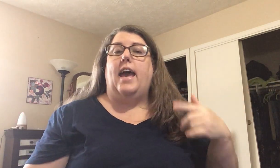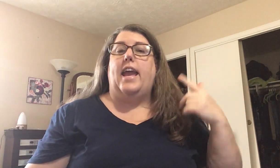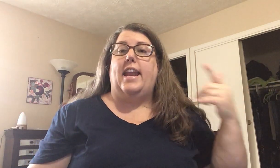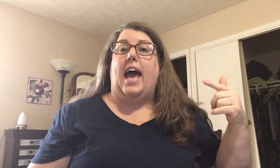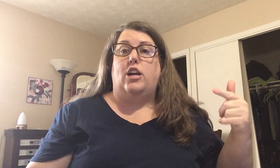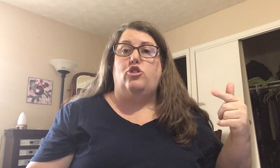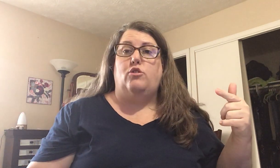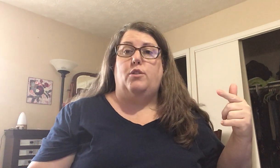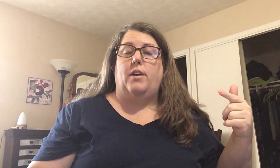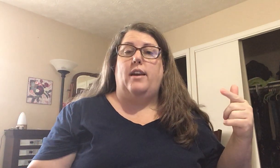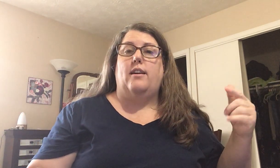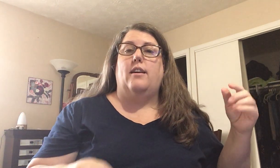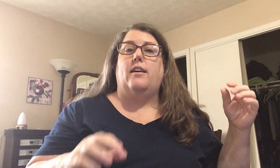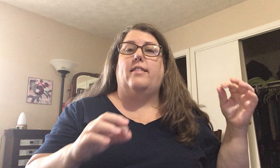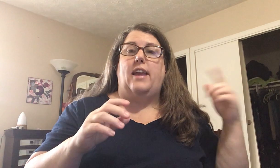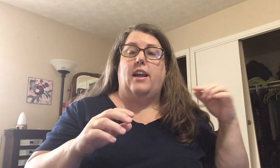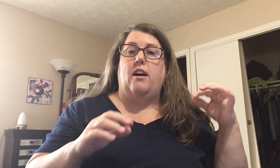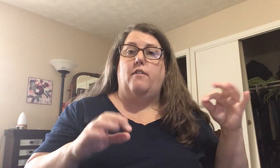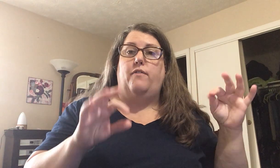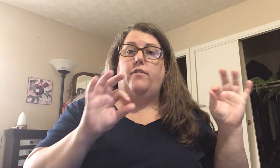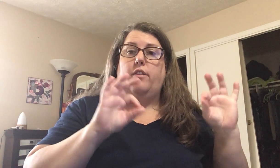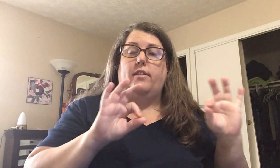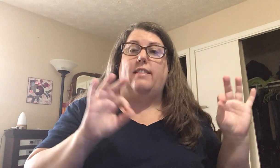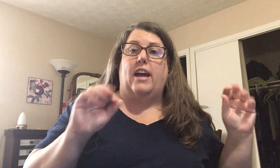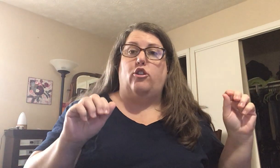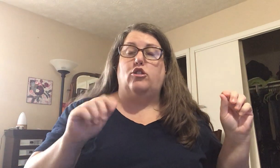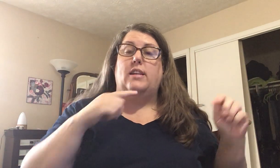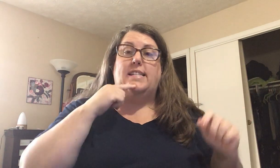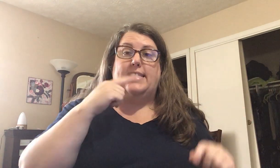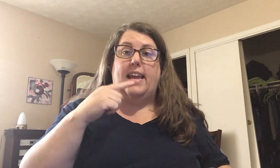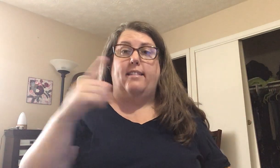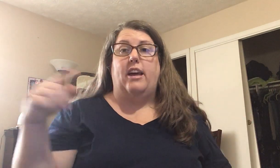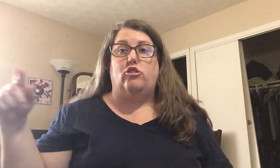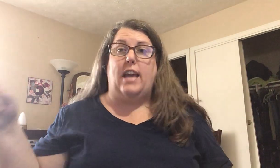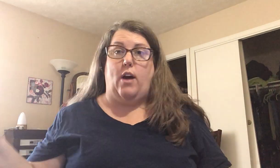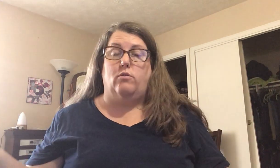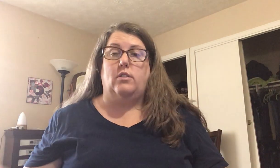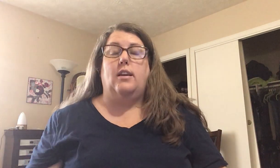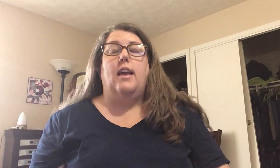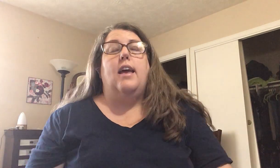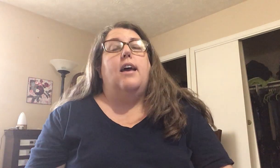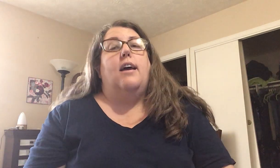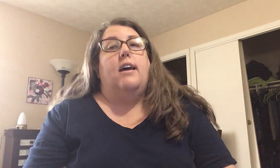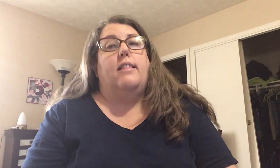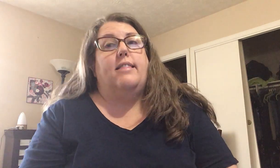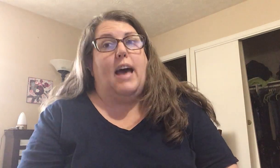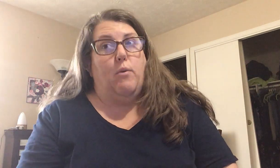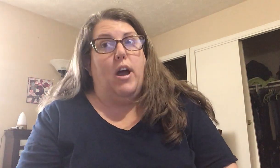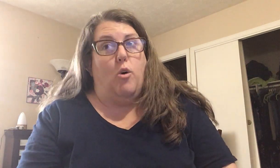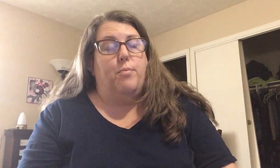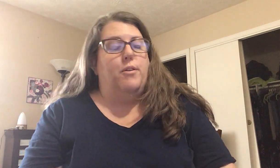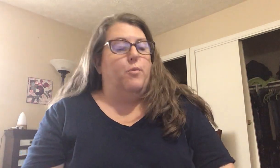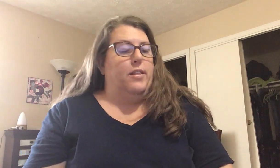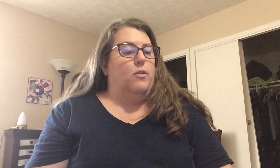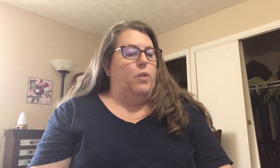And as you do it, think of the letters and say the letters out. That will help with